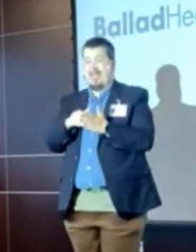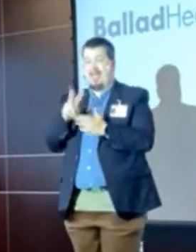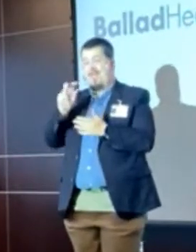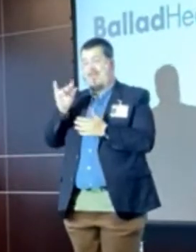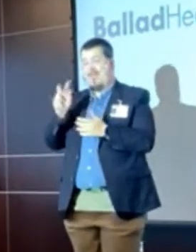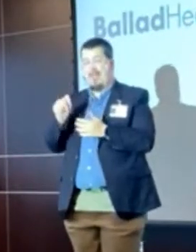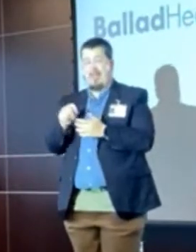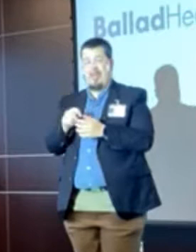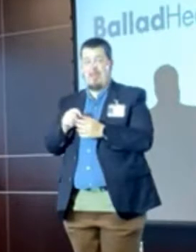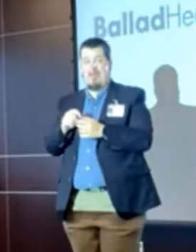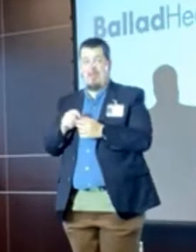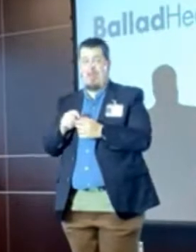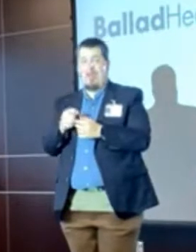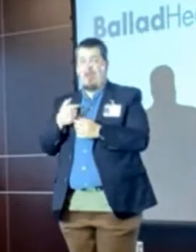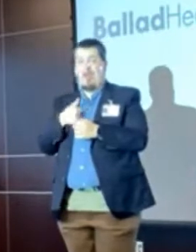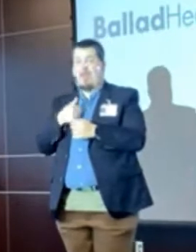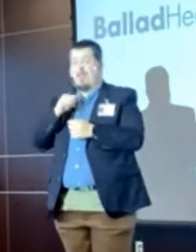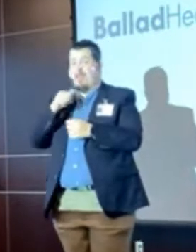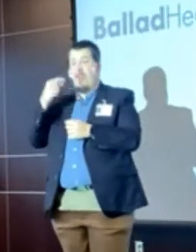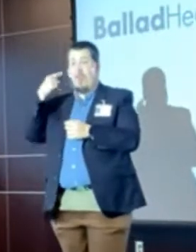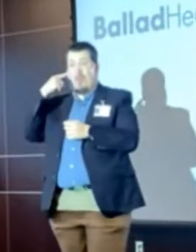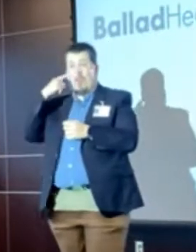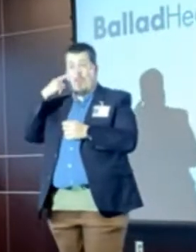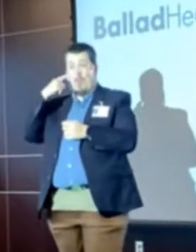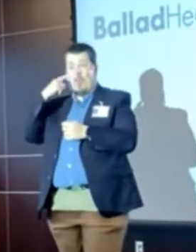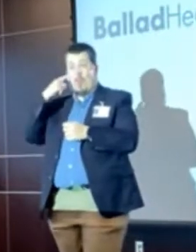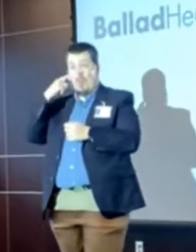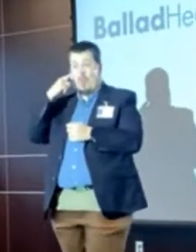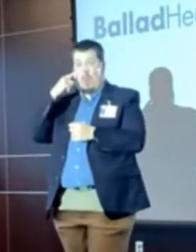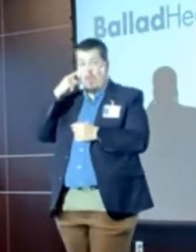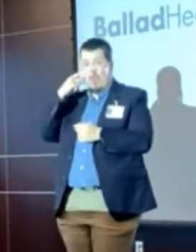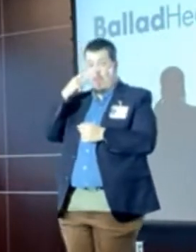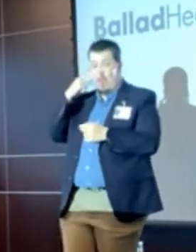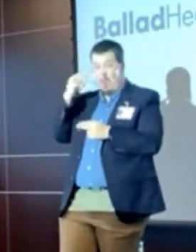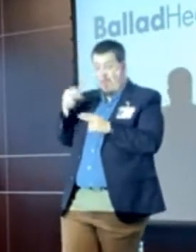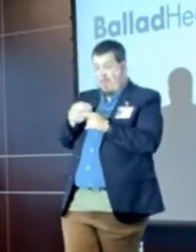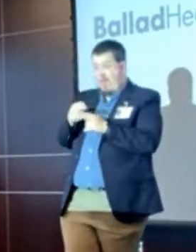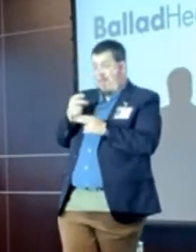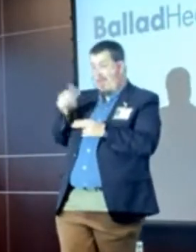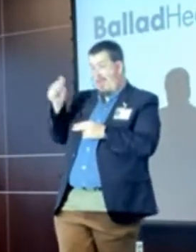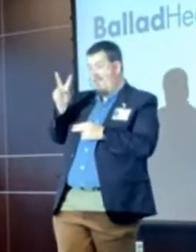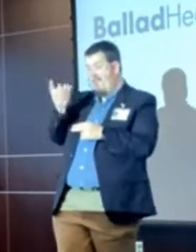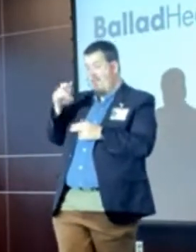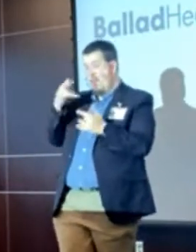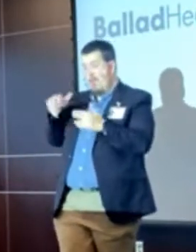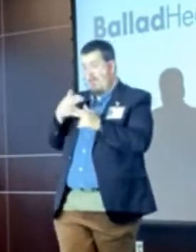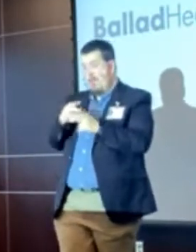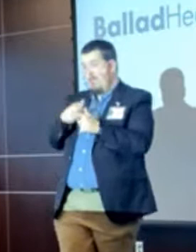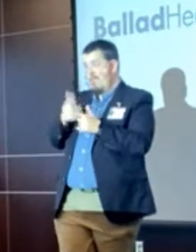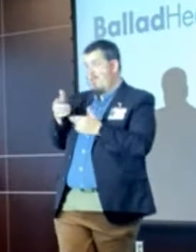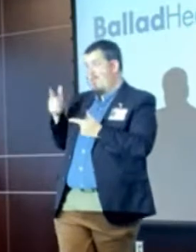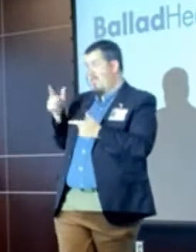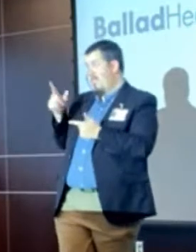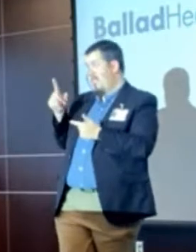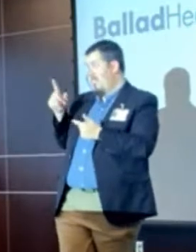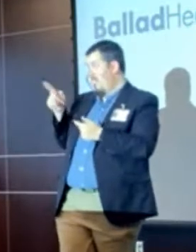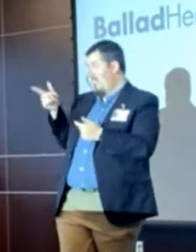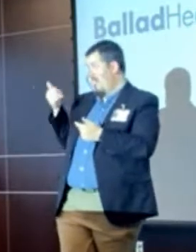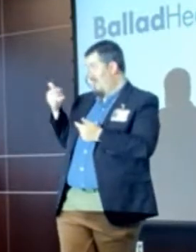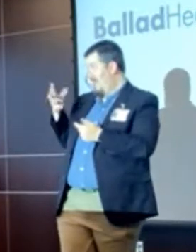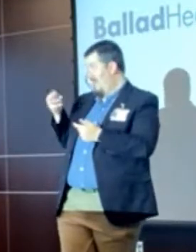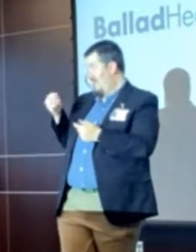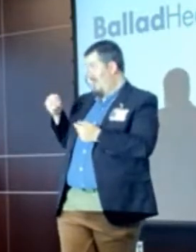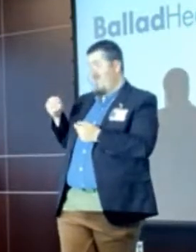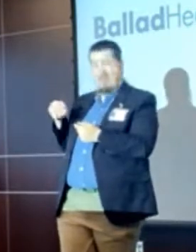to another variant? I have not heard about other variants that we're really concerned about right now, but I may let Dr. Reynolds, if you have anything on